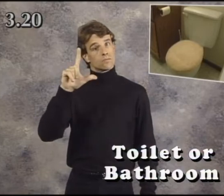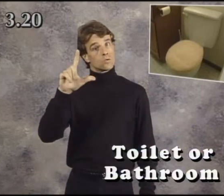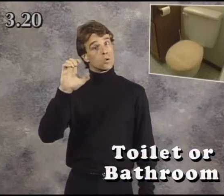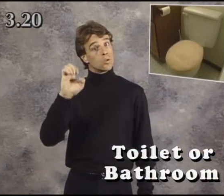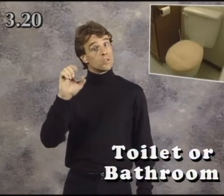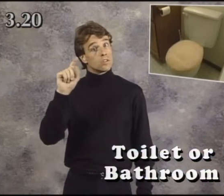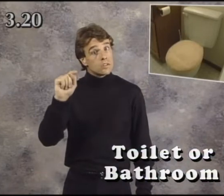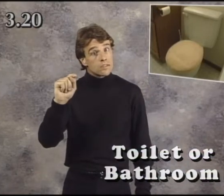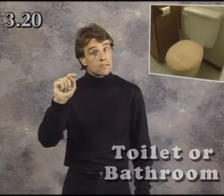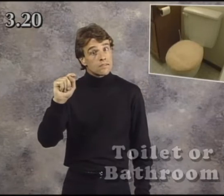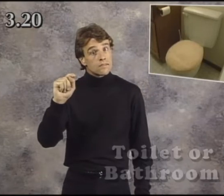T in toilet.